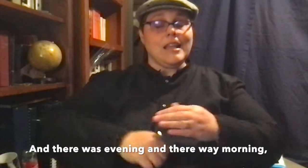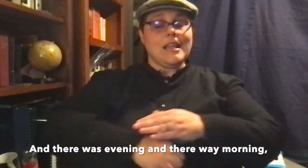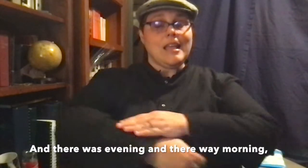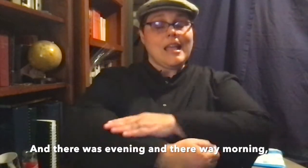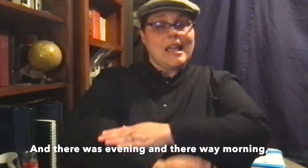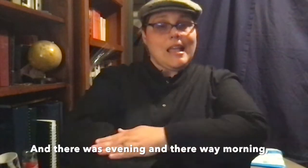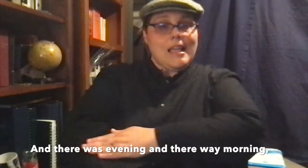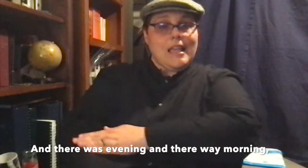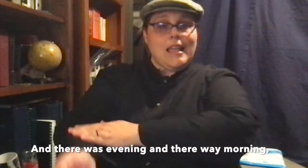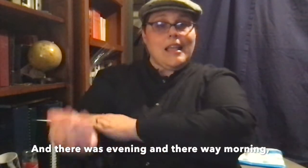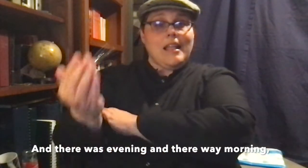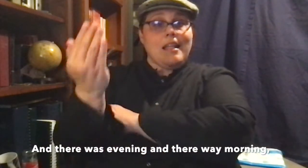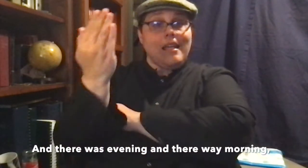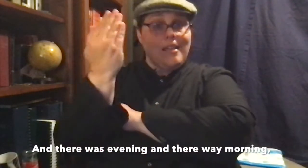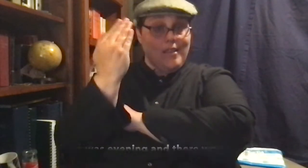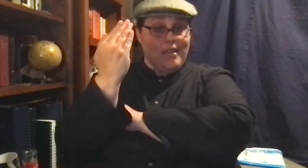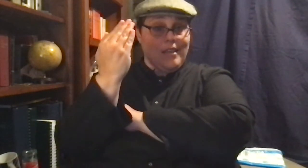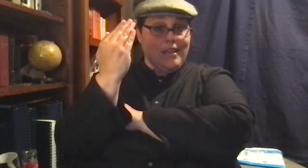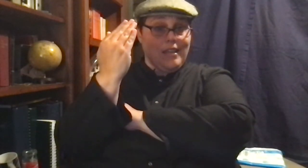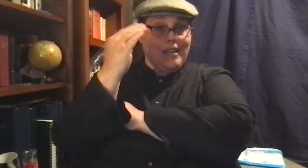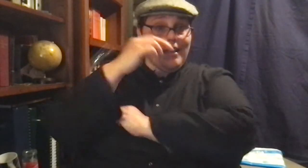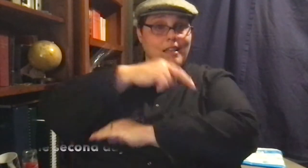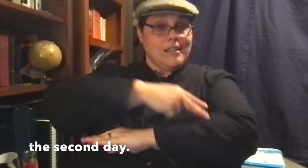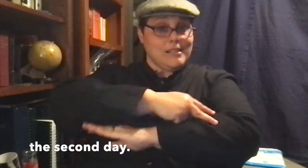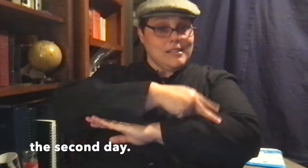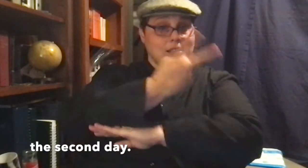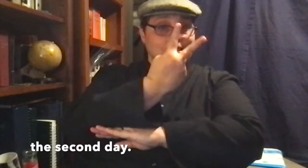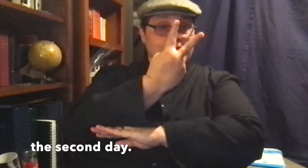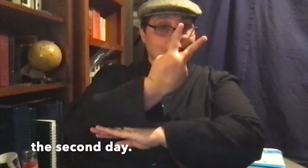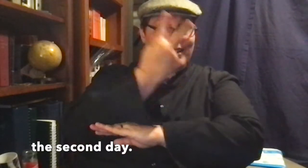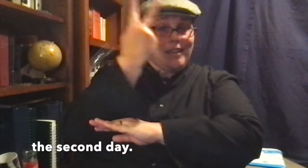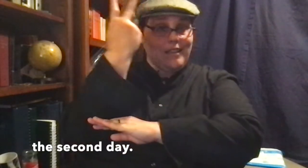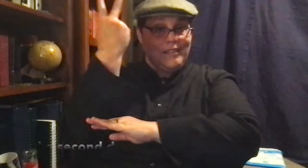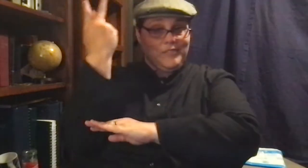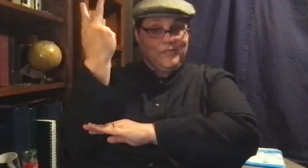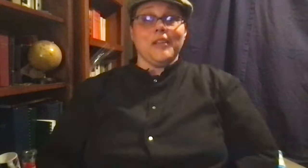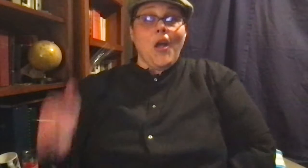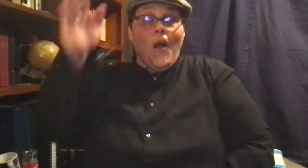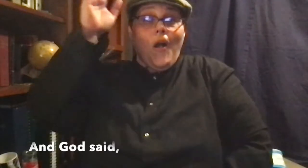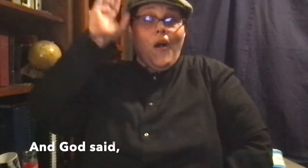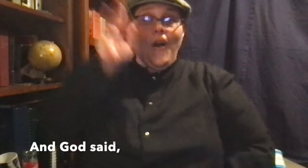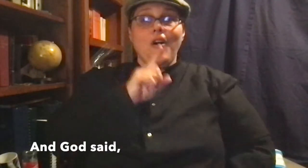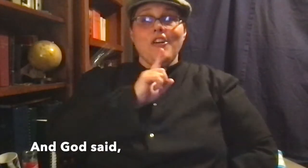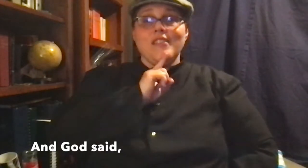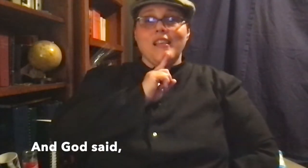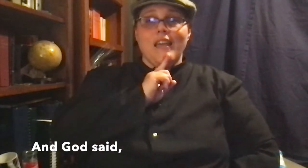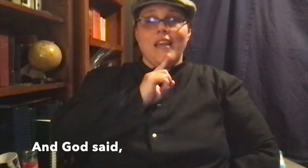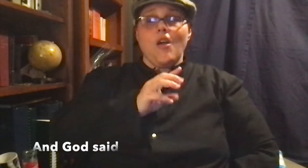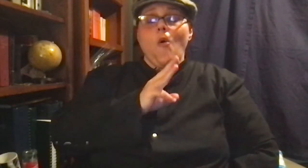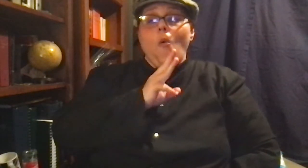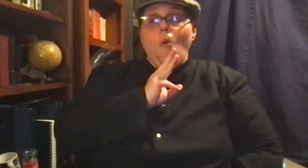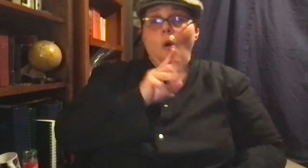And there was evening and there was morning, the second day. And God